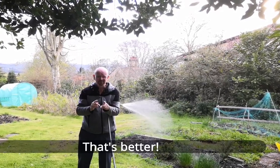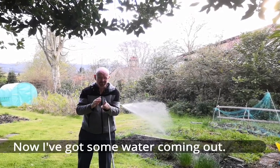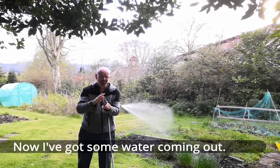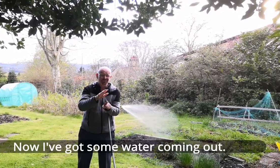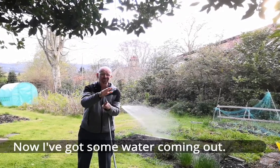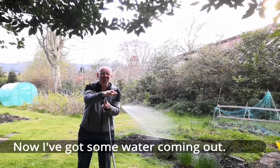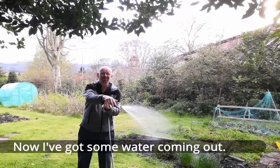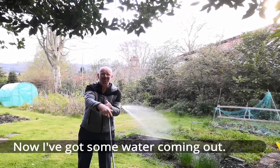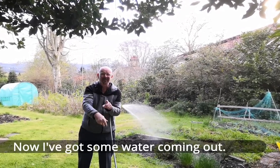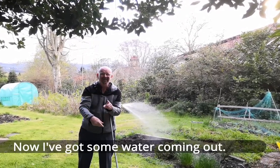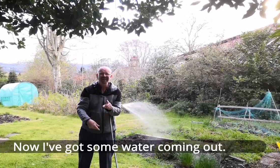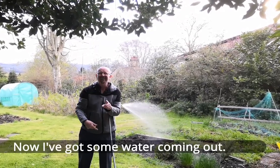That's better,